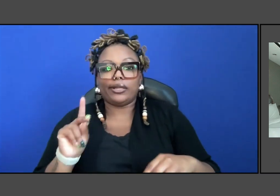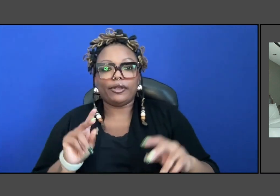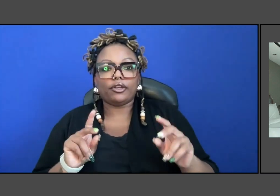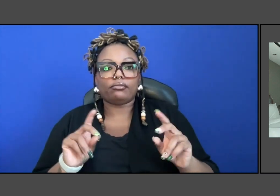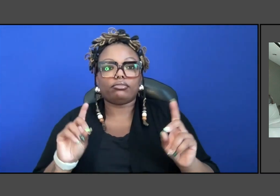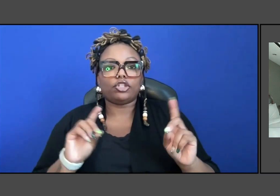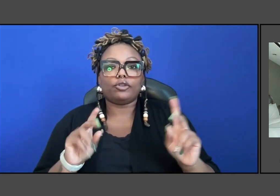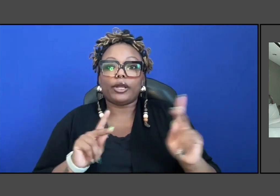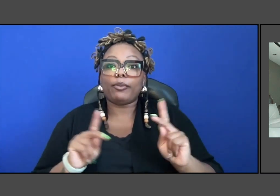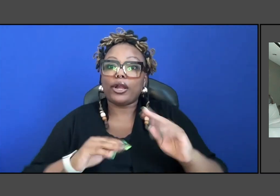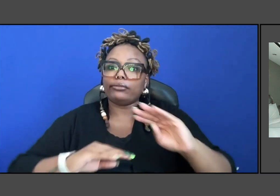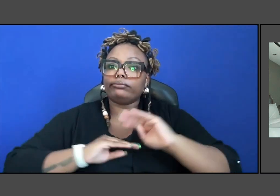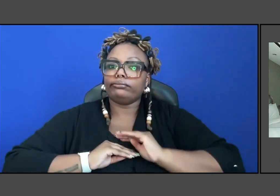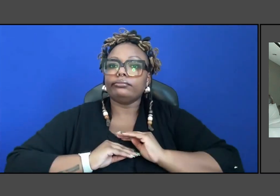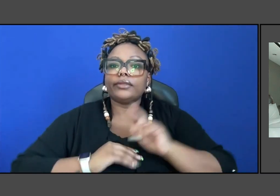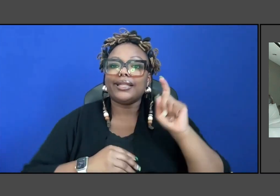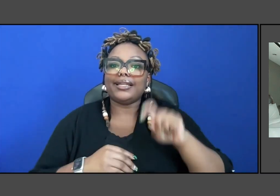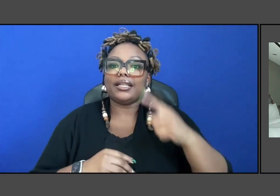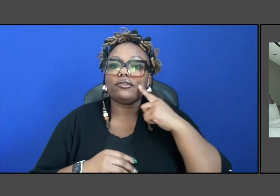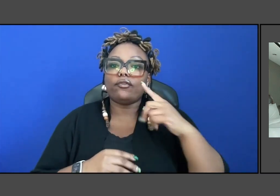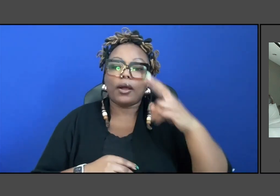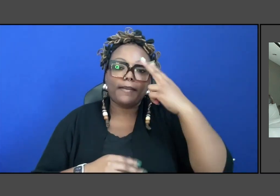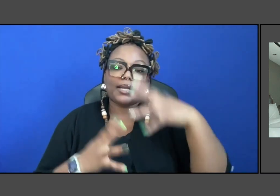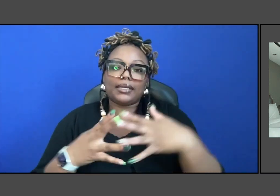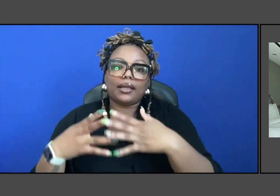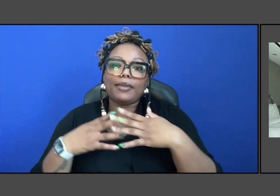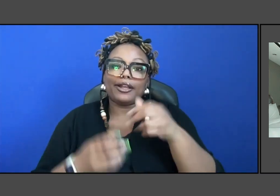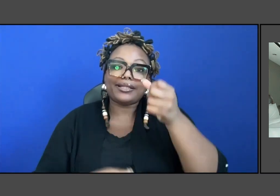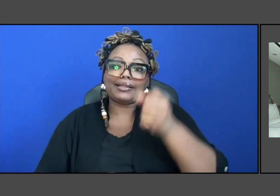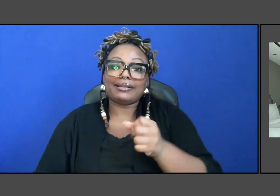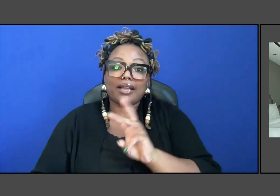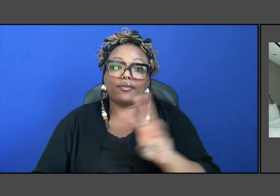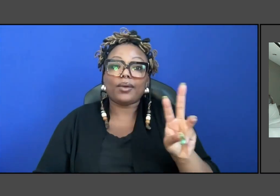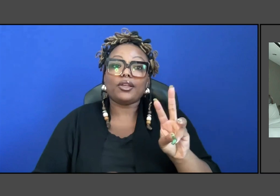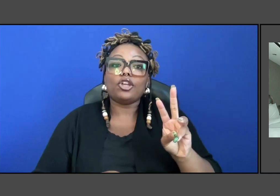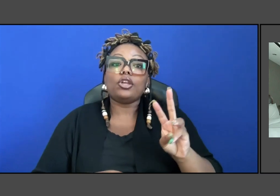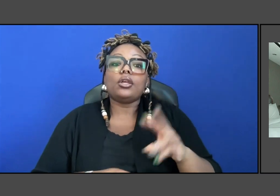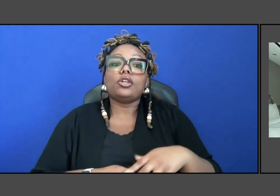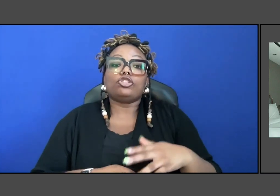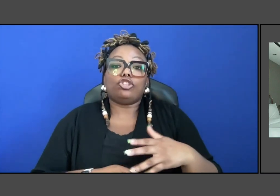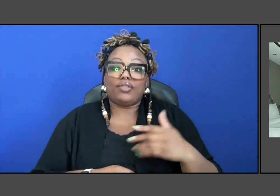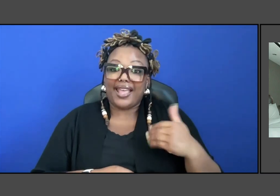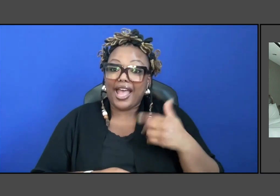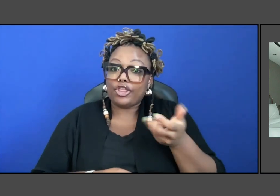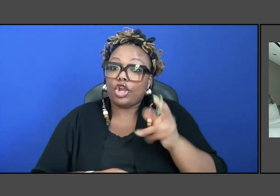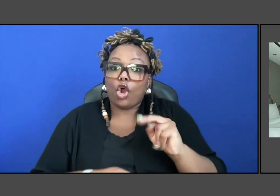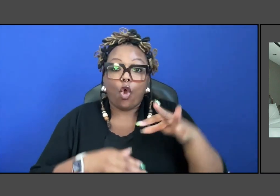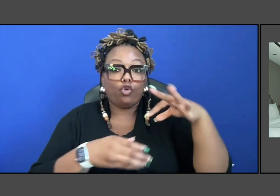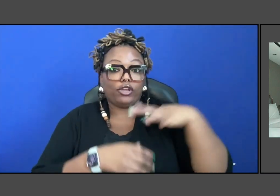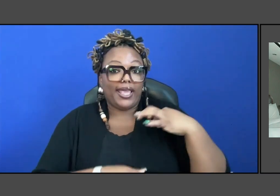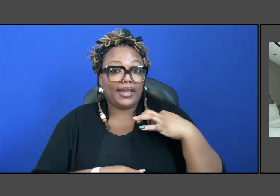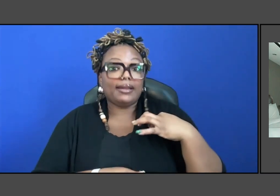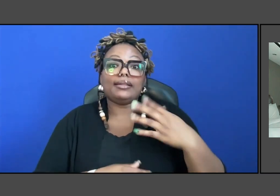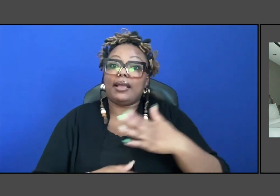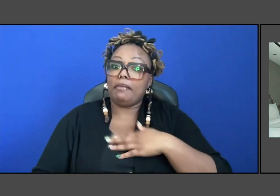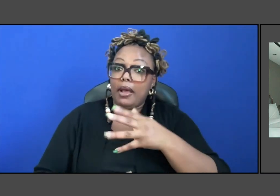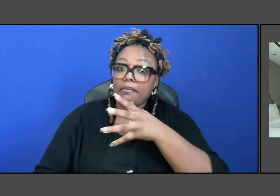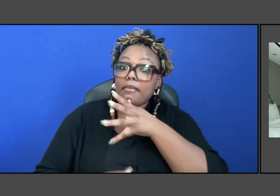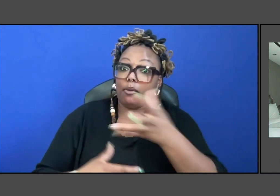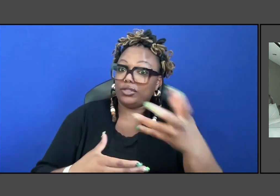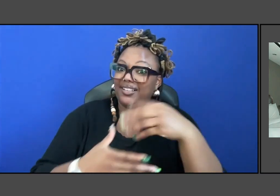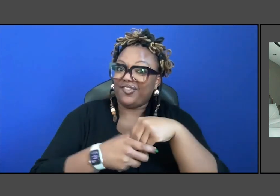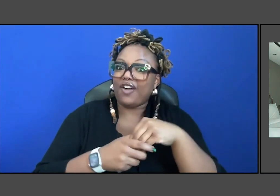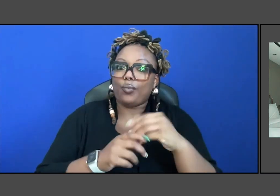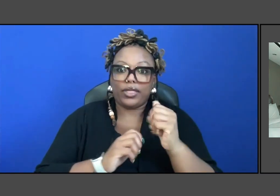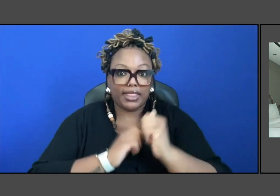of Mexican Americans in the Southwest. And so they ran their own slates of candidates. And my mom was involved in that. And so I grew